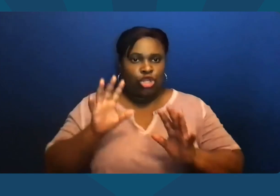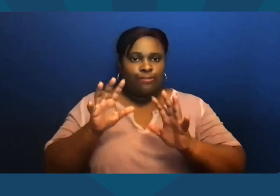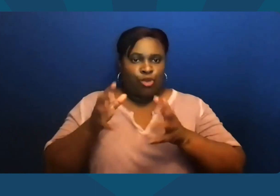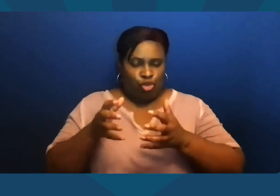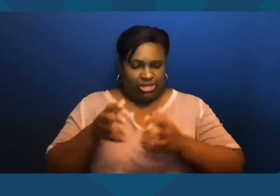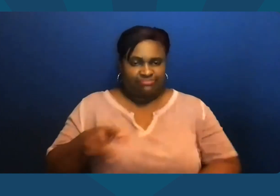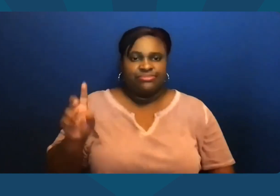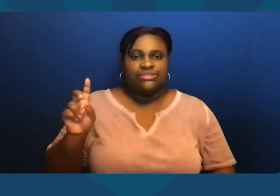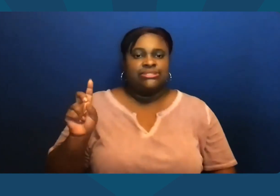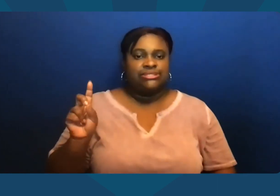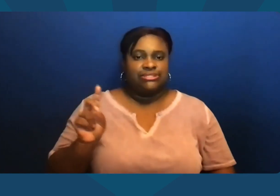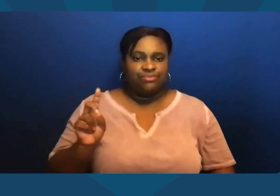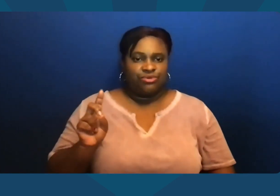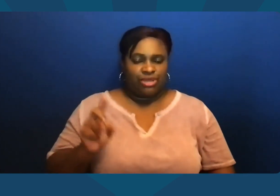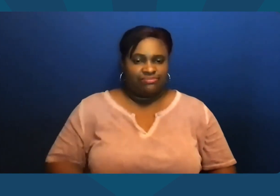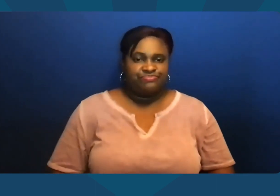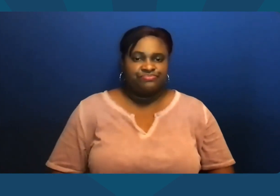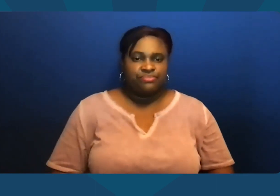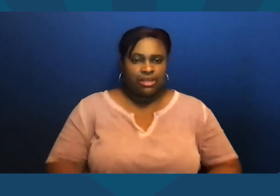Party Democratic.